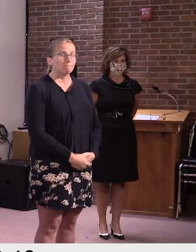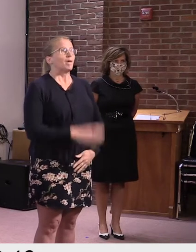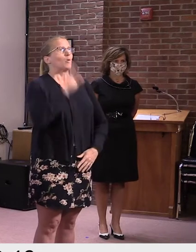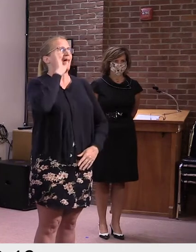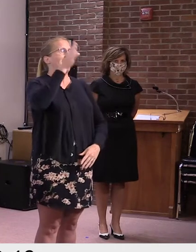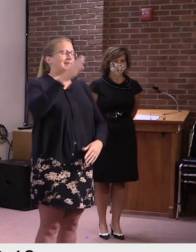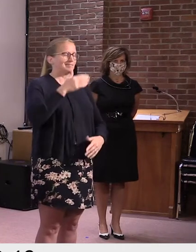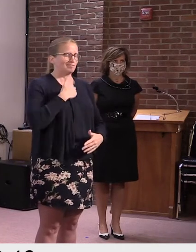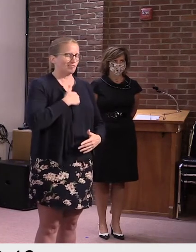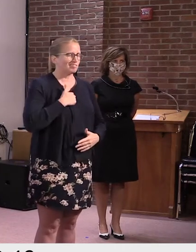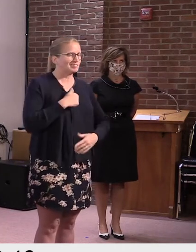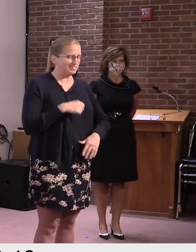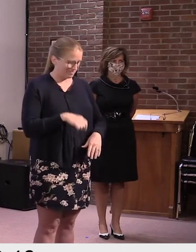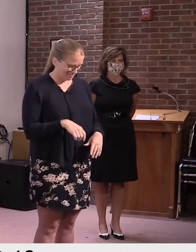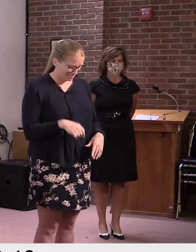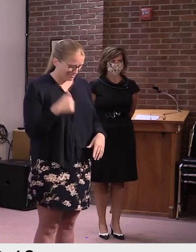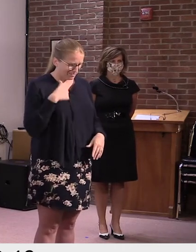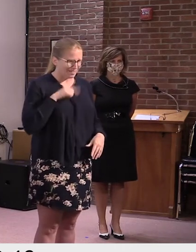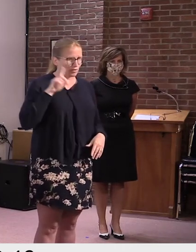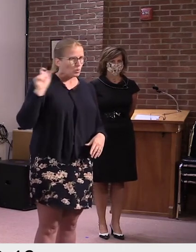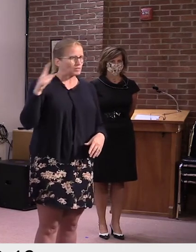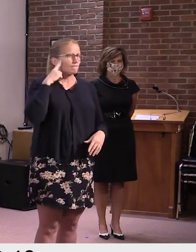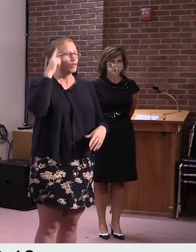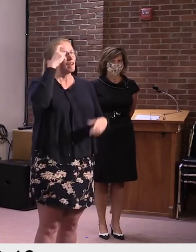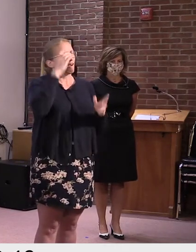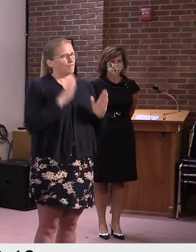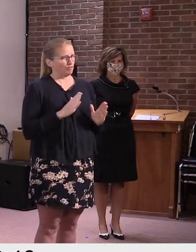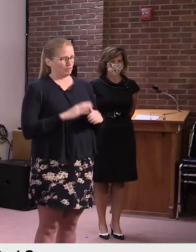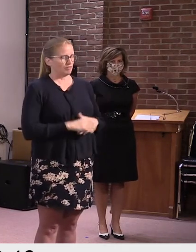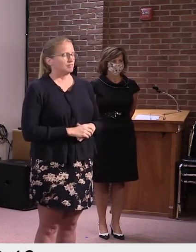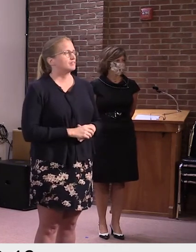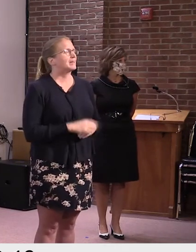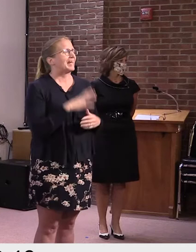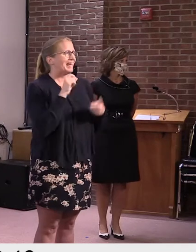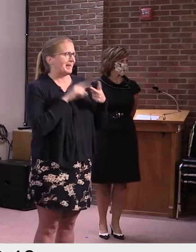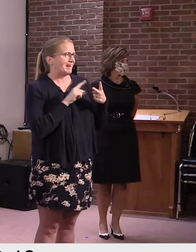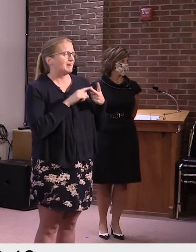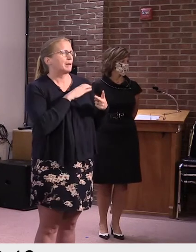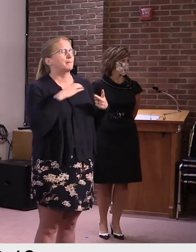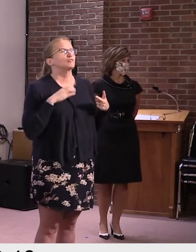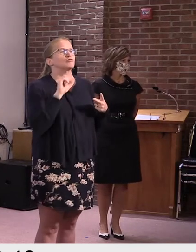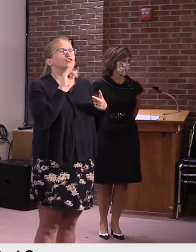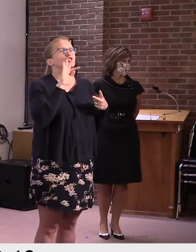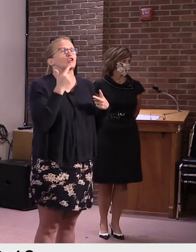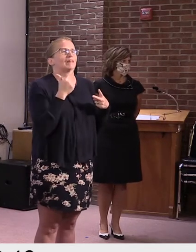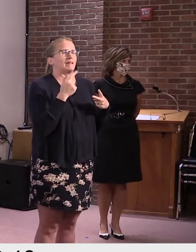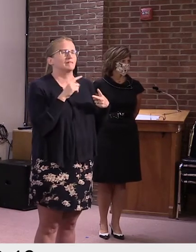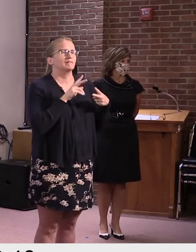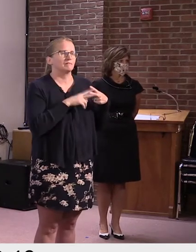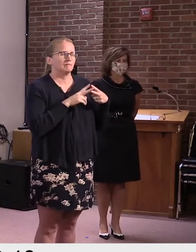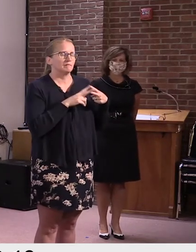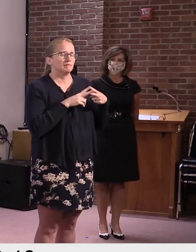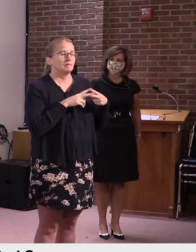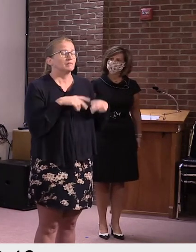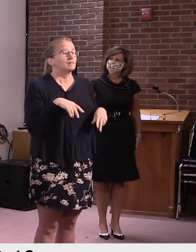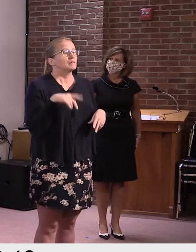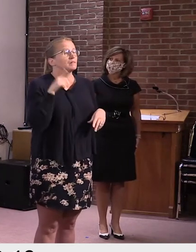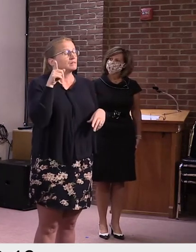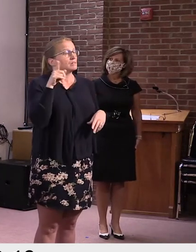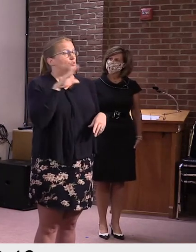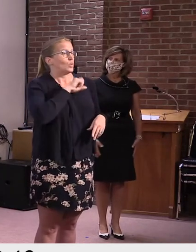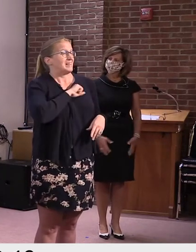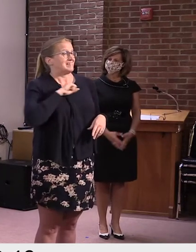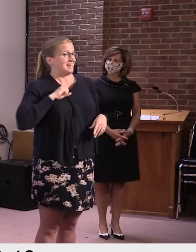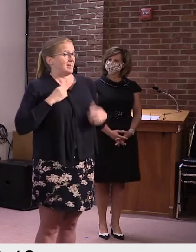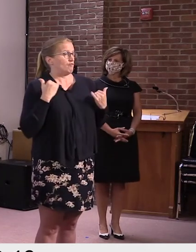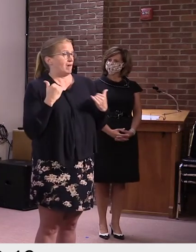Hi, thanks. This is a question for the governor and Commissioner Sherling, a related question. So the Senate is taking up a couple